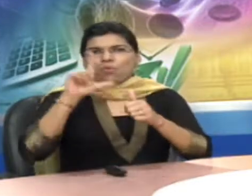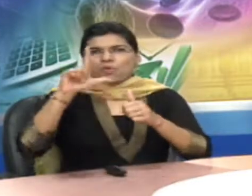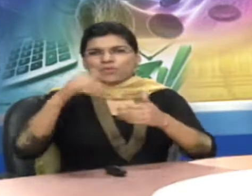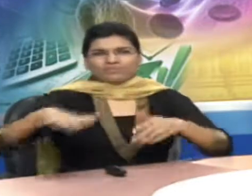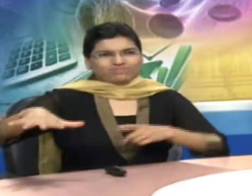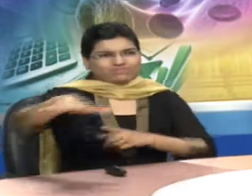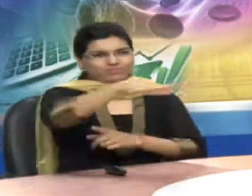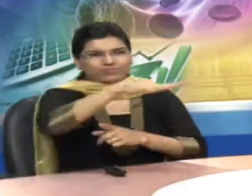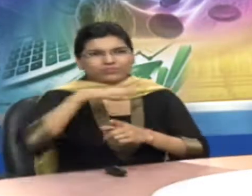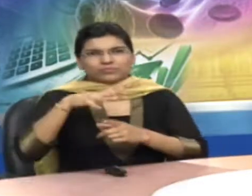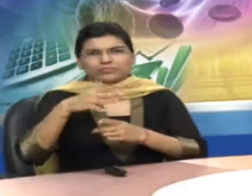lobby.